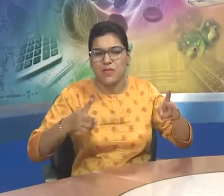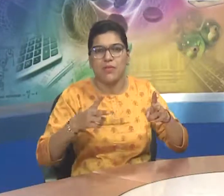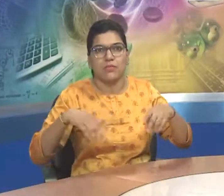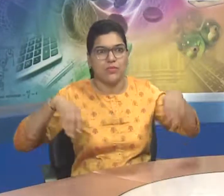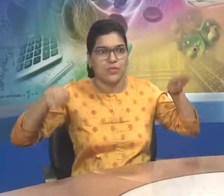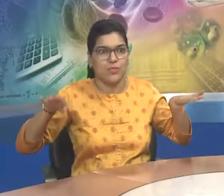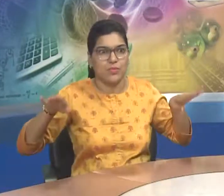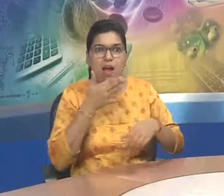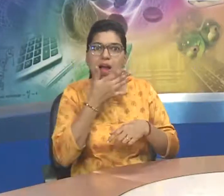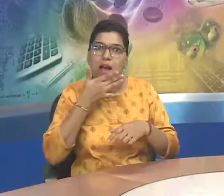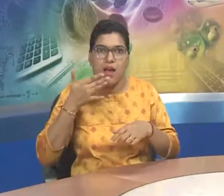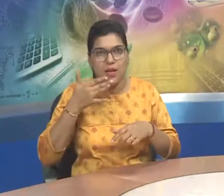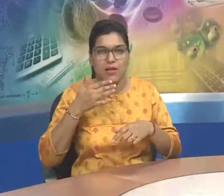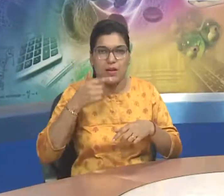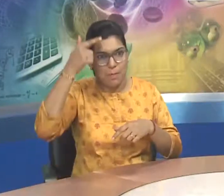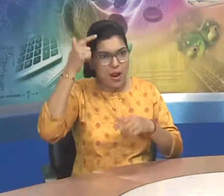culture, etc.